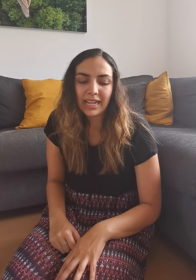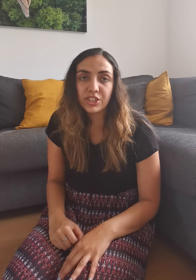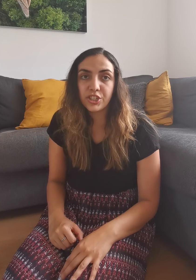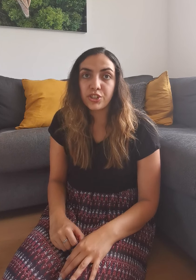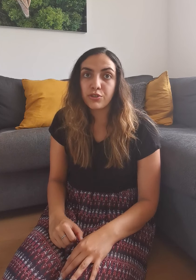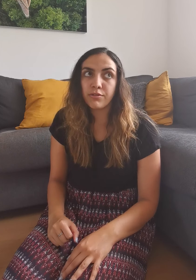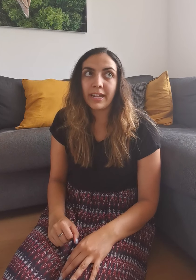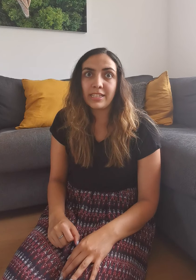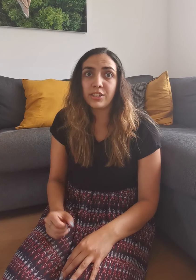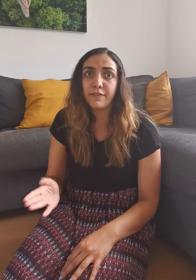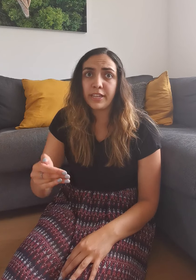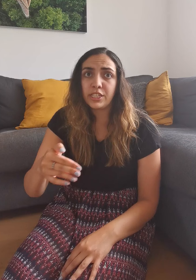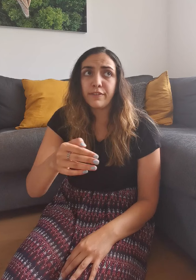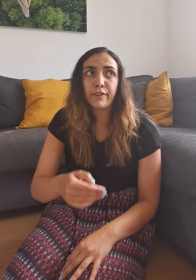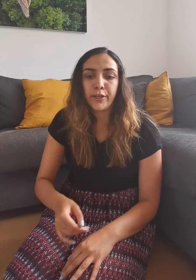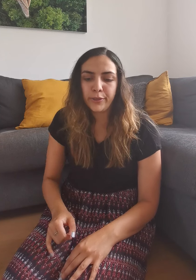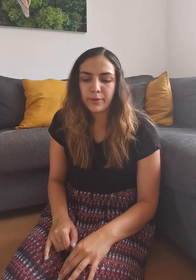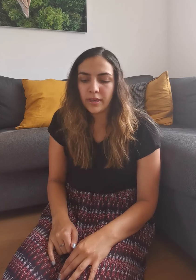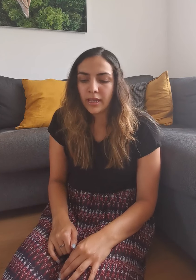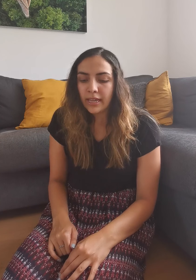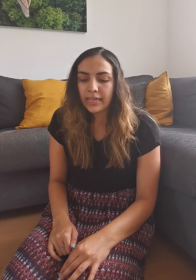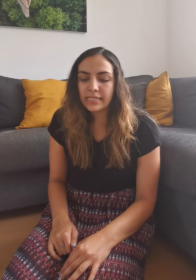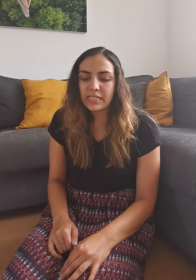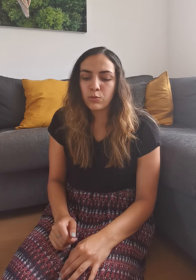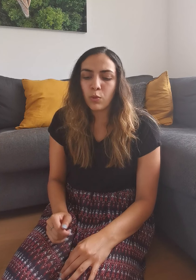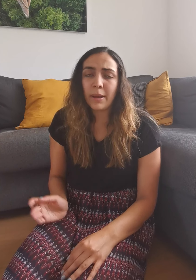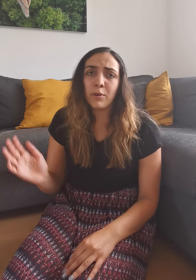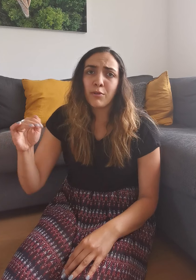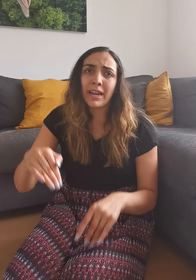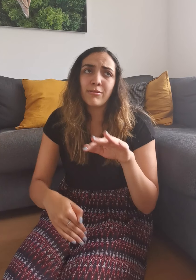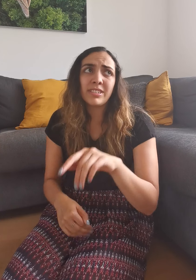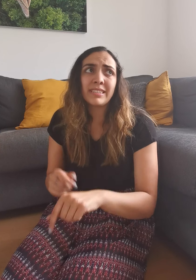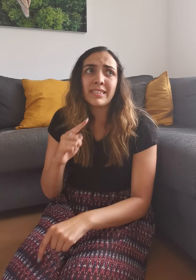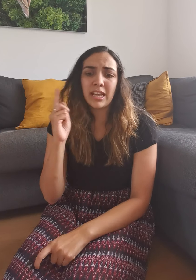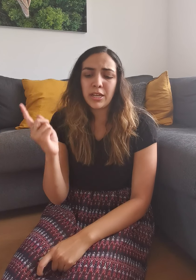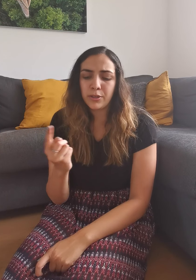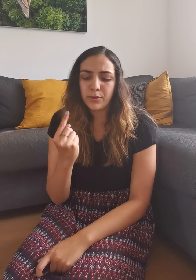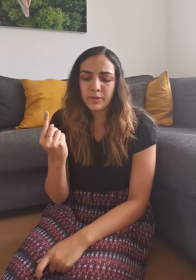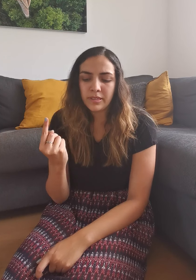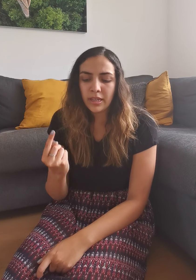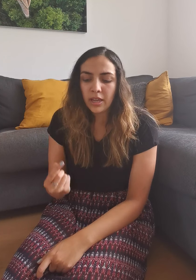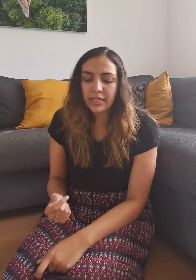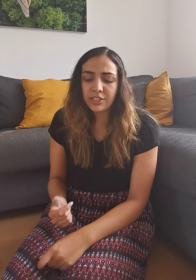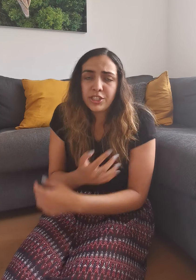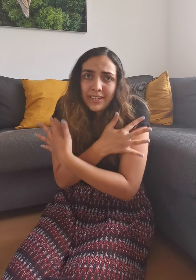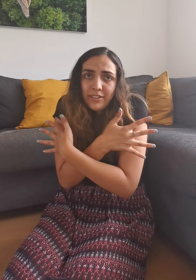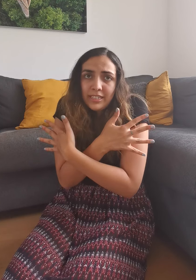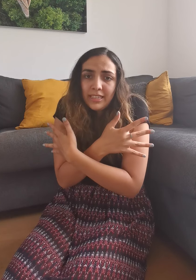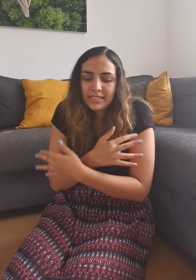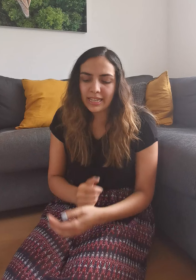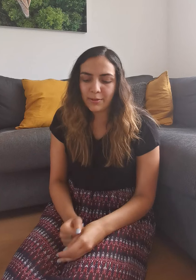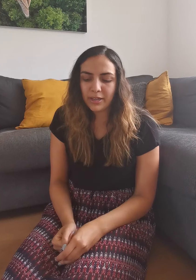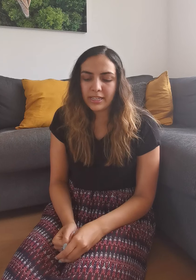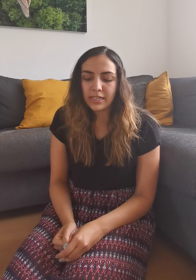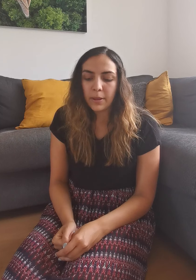and strange fish flew. He swam around in circles. He shivered in the seaweed,